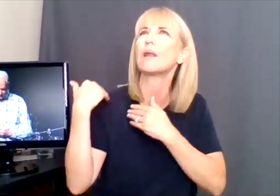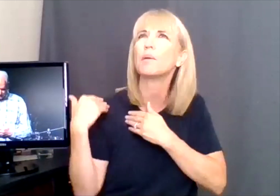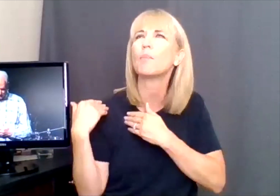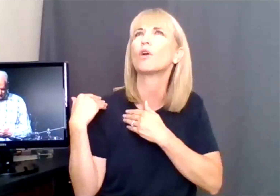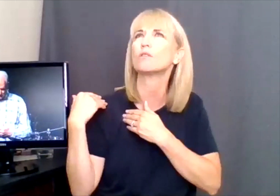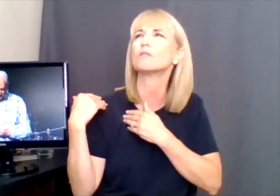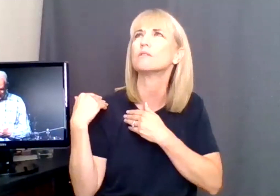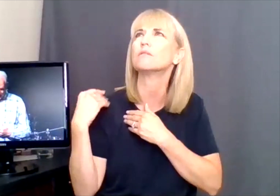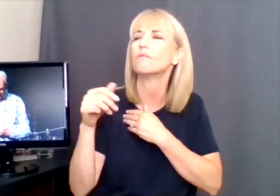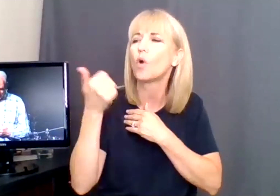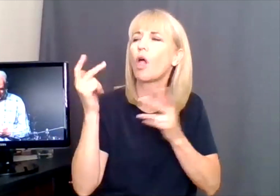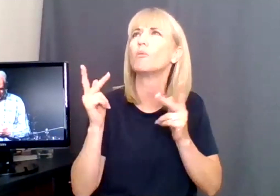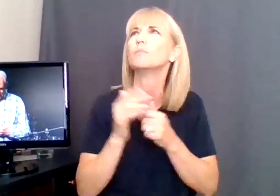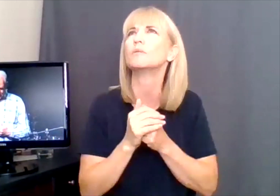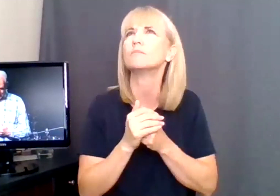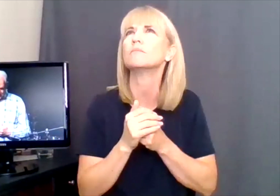others.